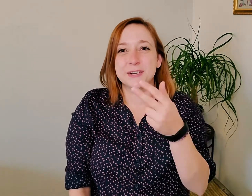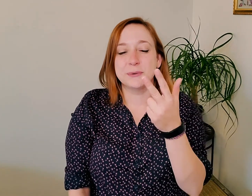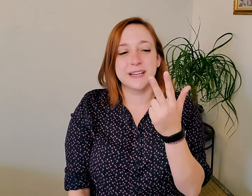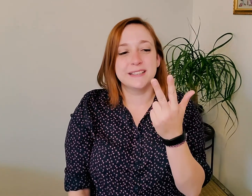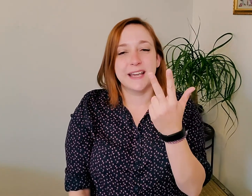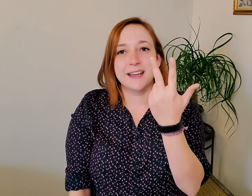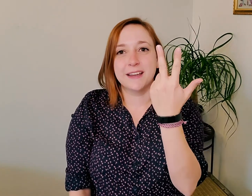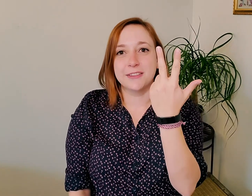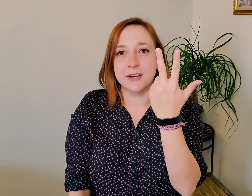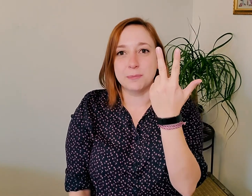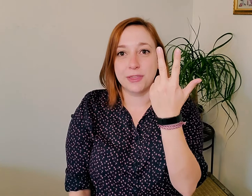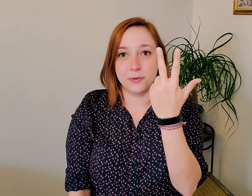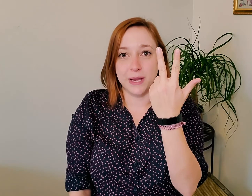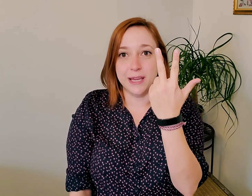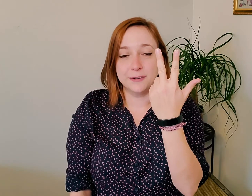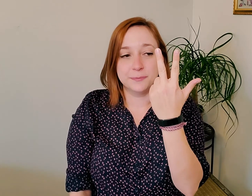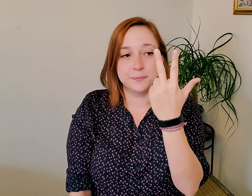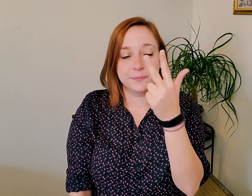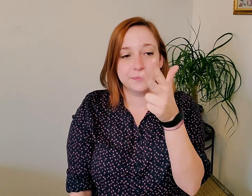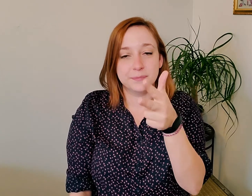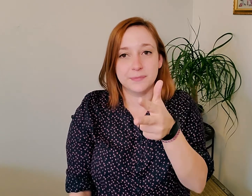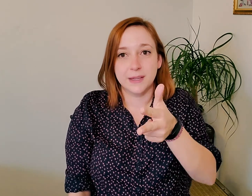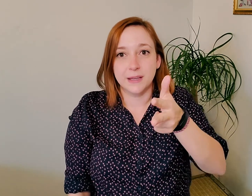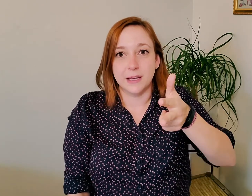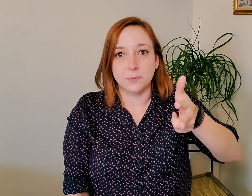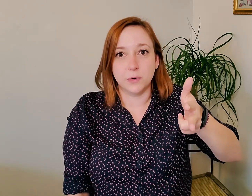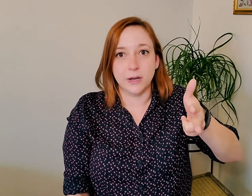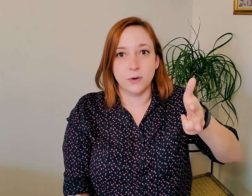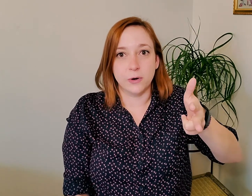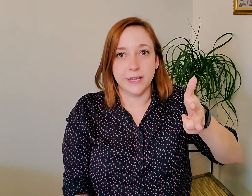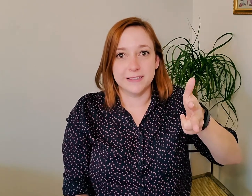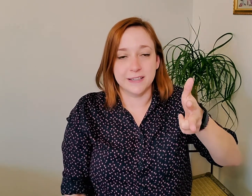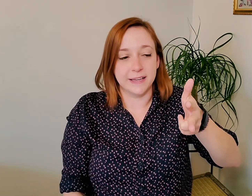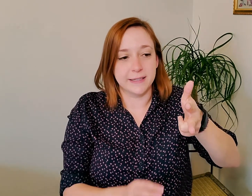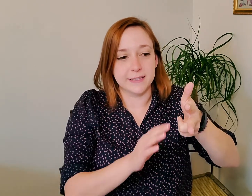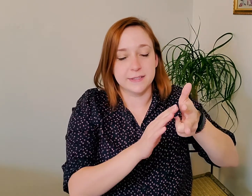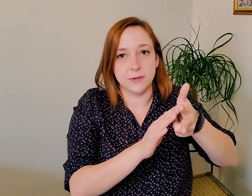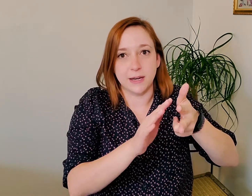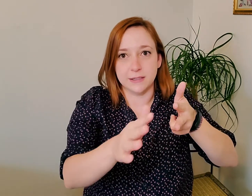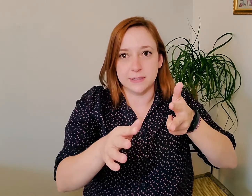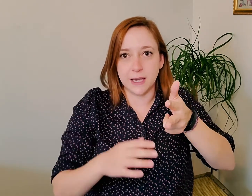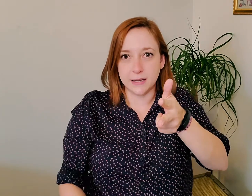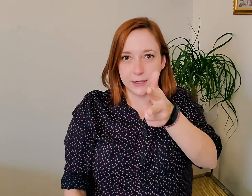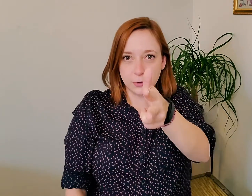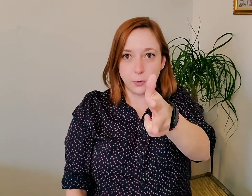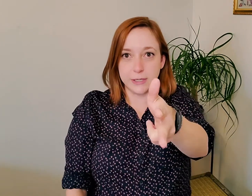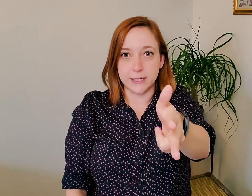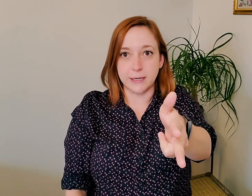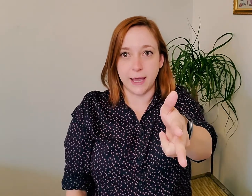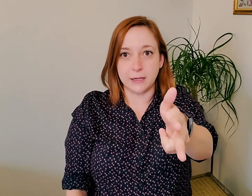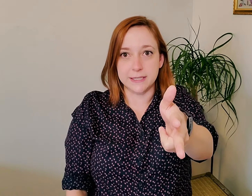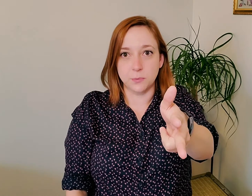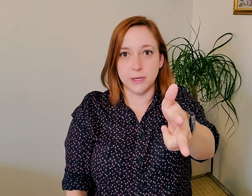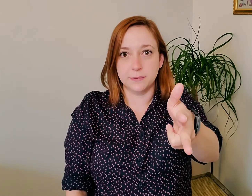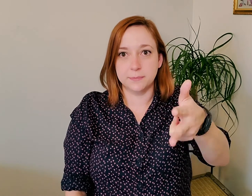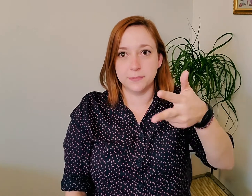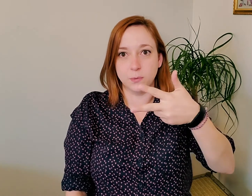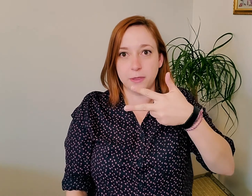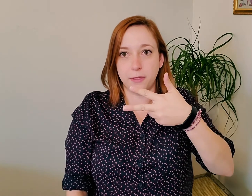we're gonna take the number 3 and we're gonna orient it like this so that it's kind of like you're pointing at someone with a